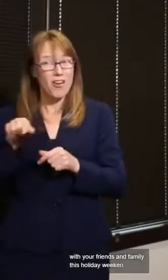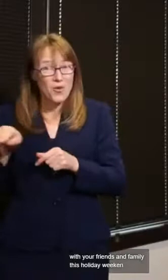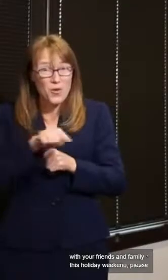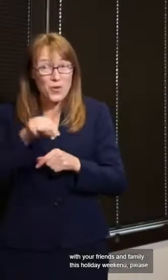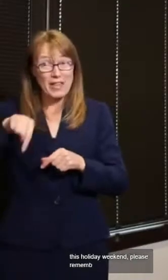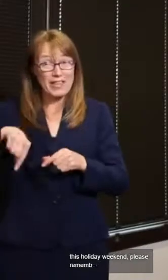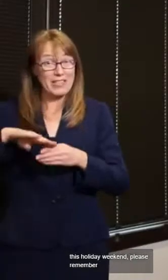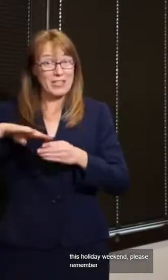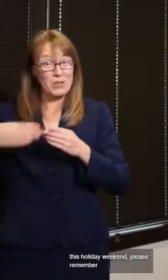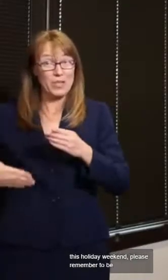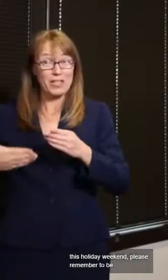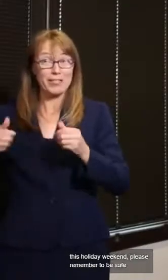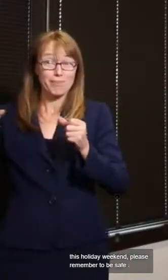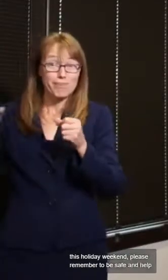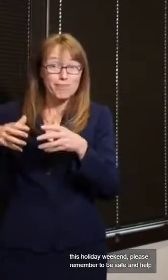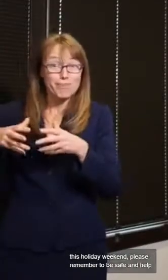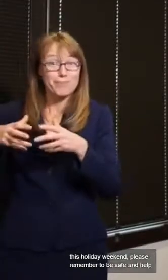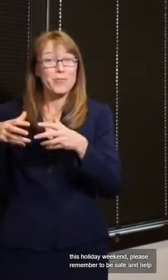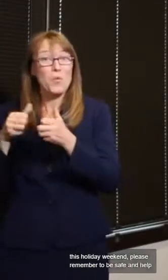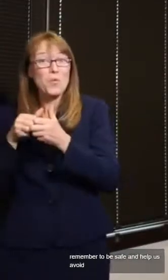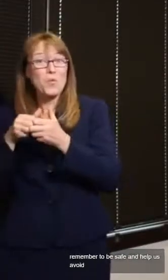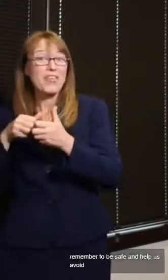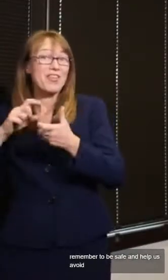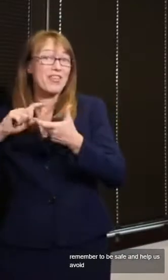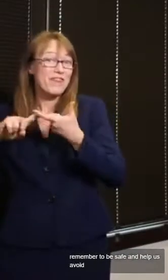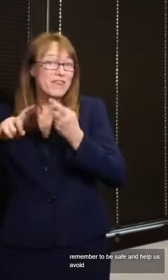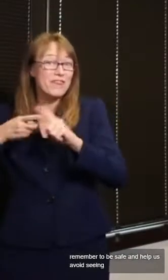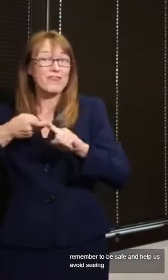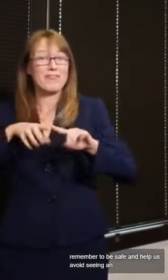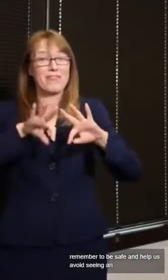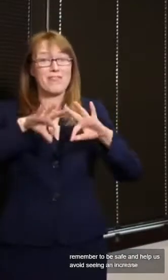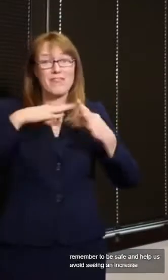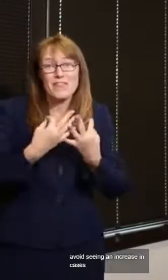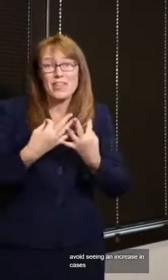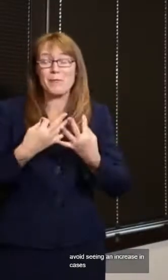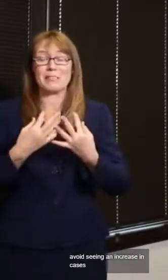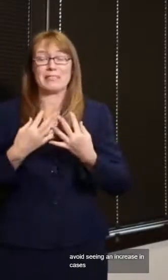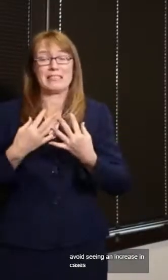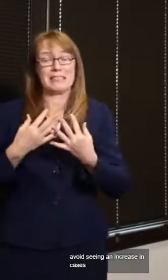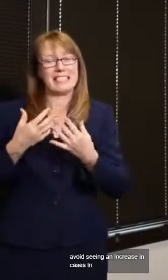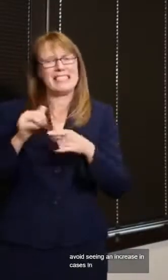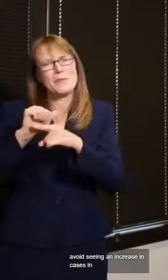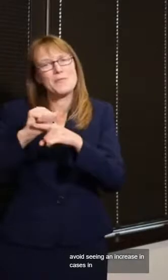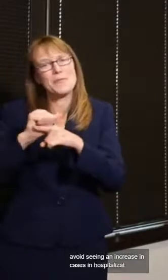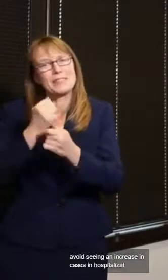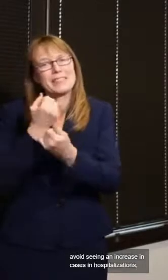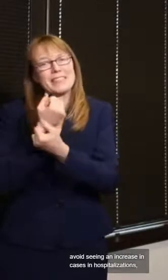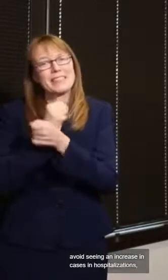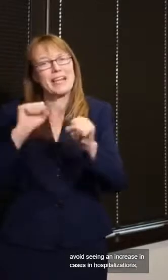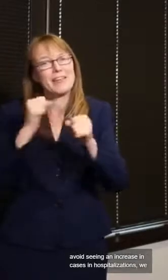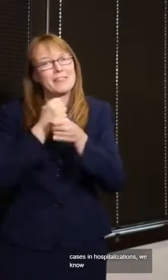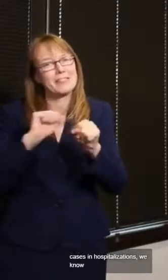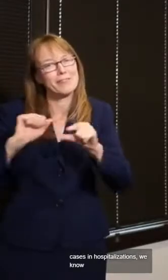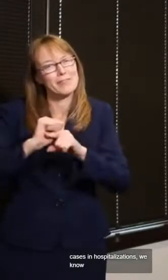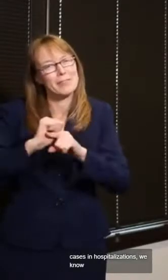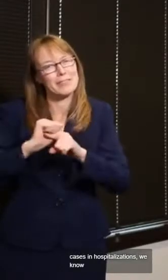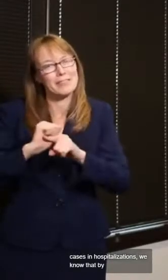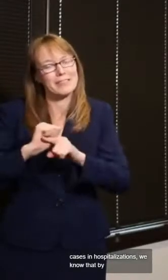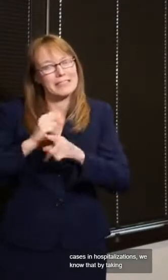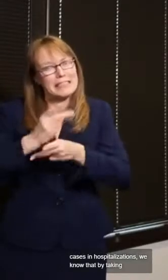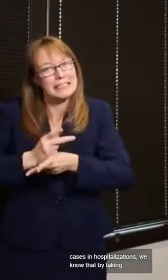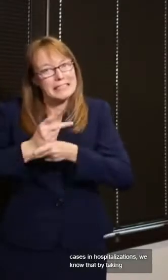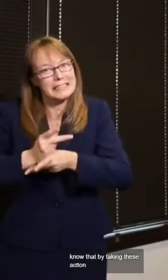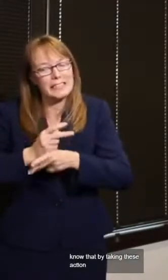remember to be safe and help us avoid seeing an increase in cases and hospitalizations. We know that by taking